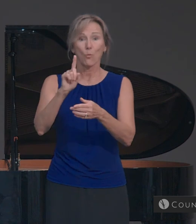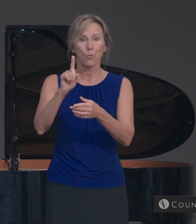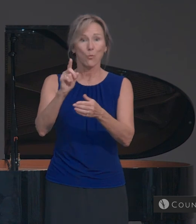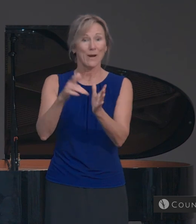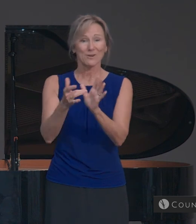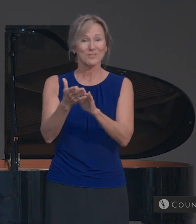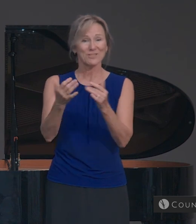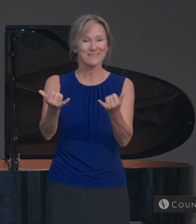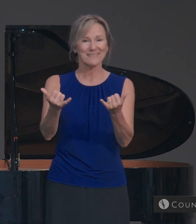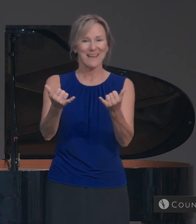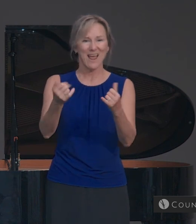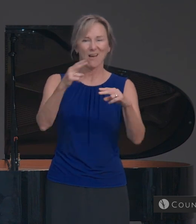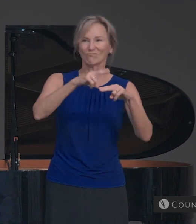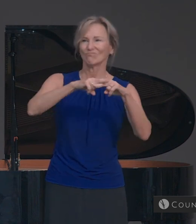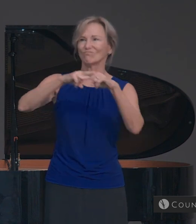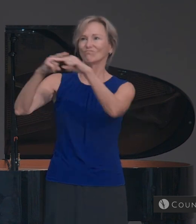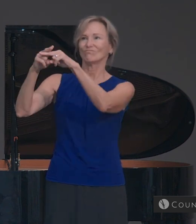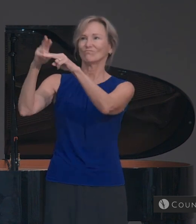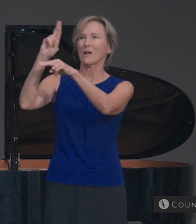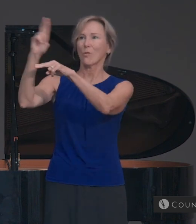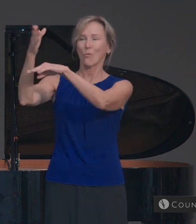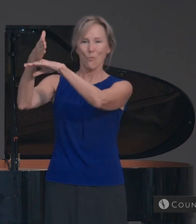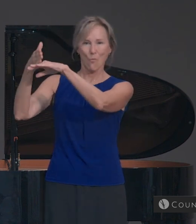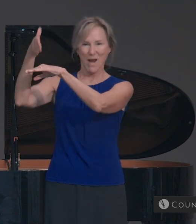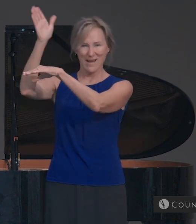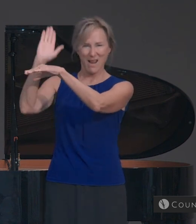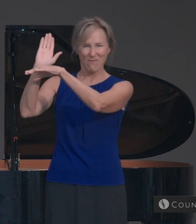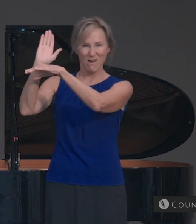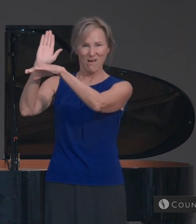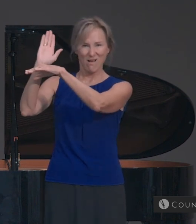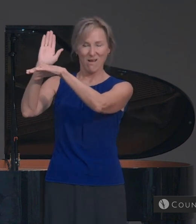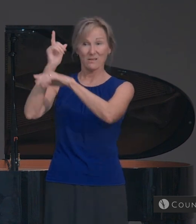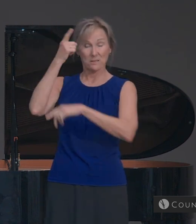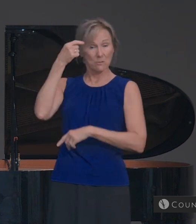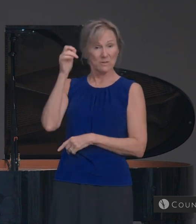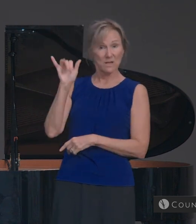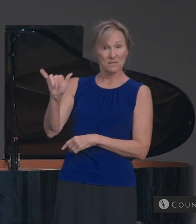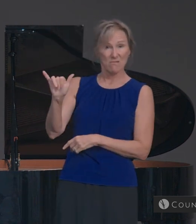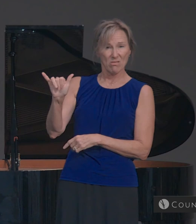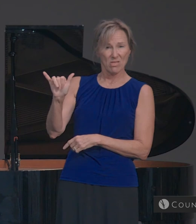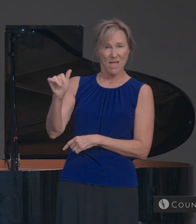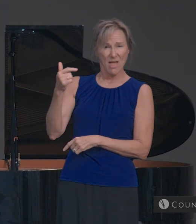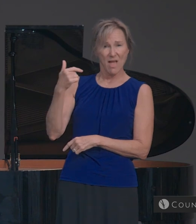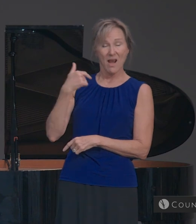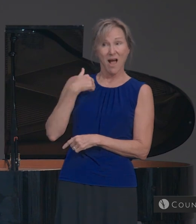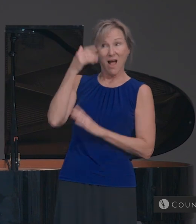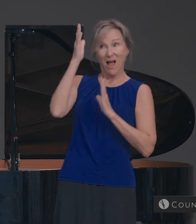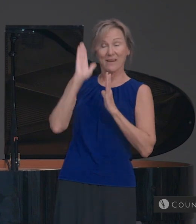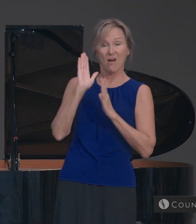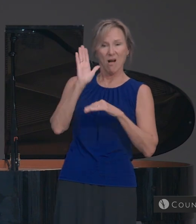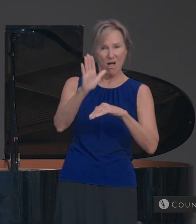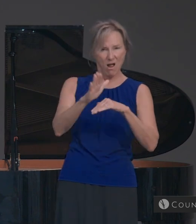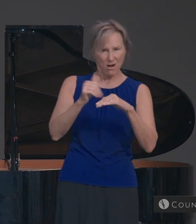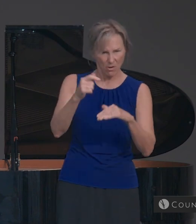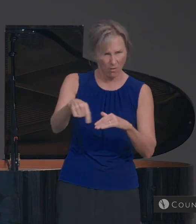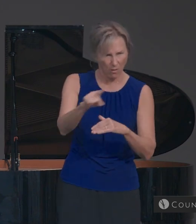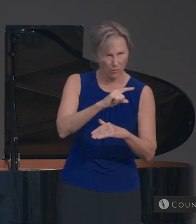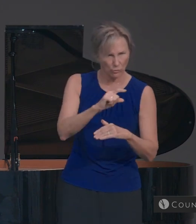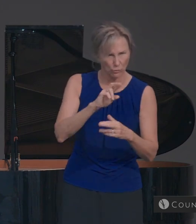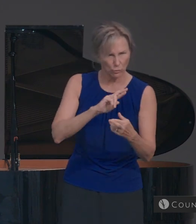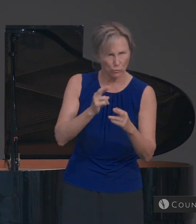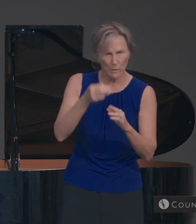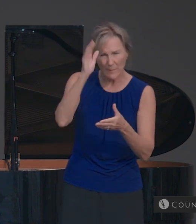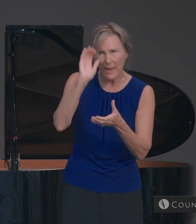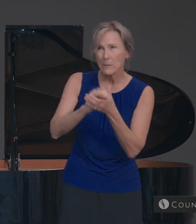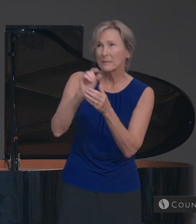Father. And he said, because of that, I call you to repent and believe. If you've never done